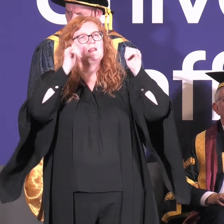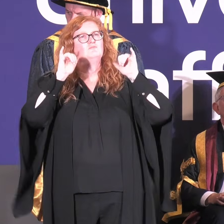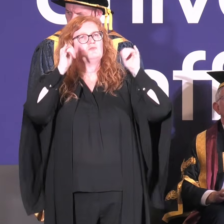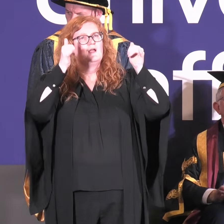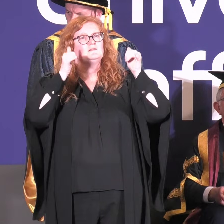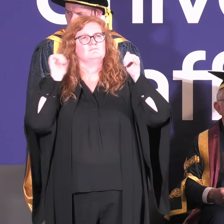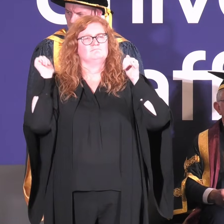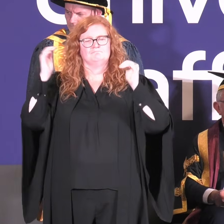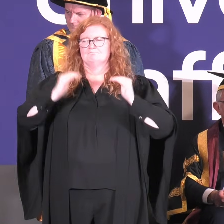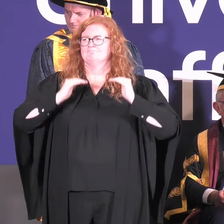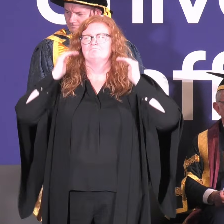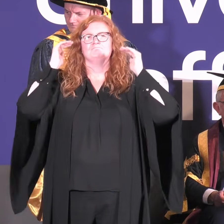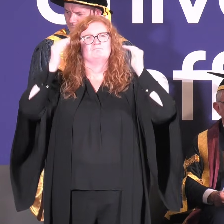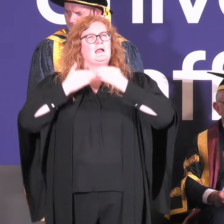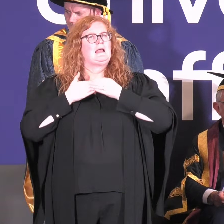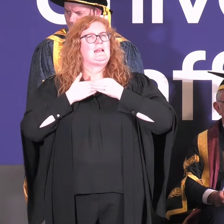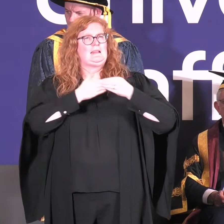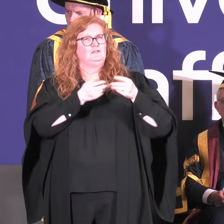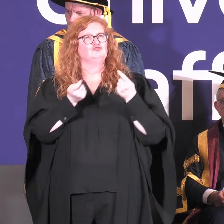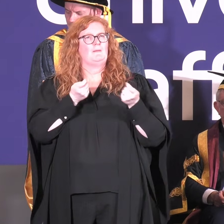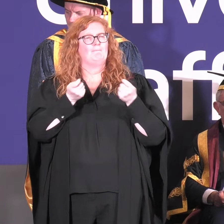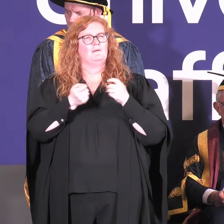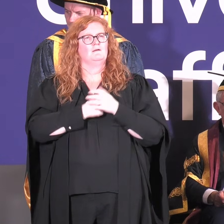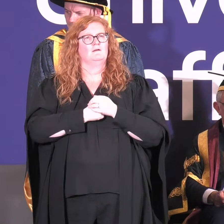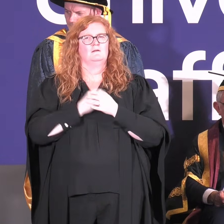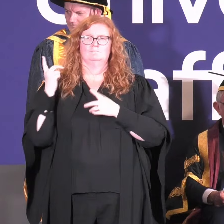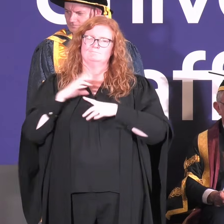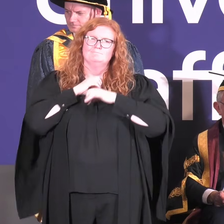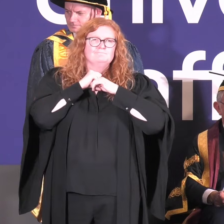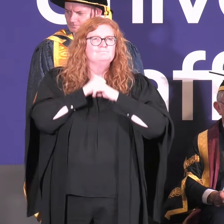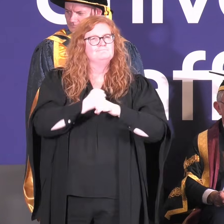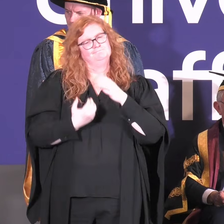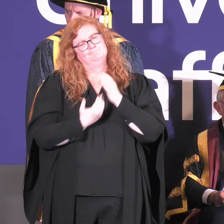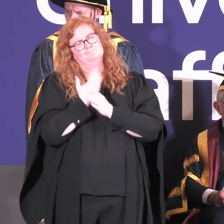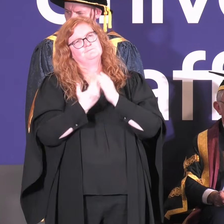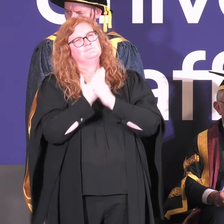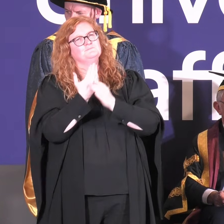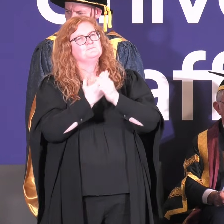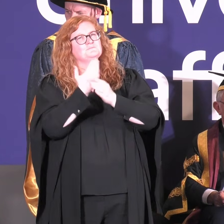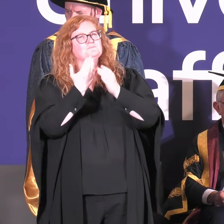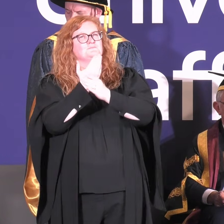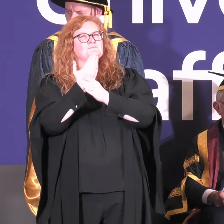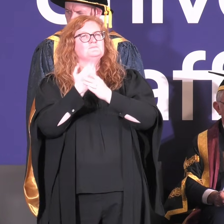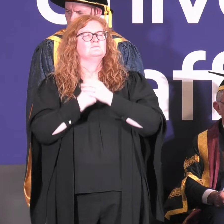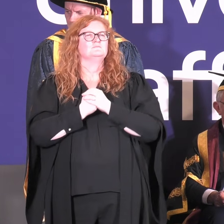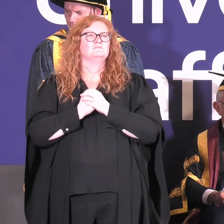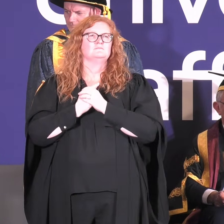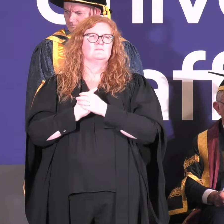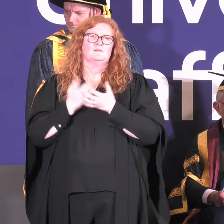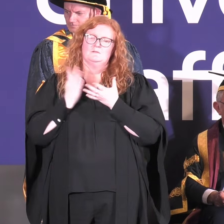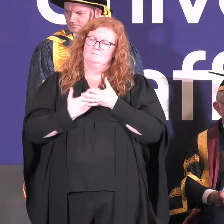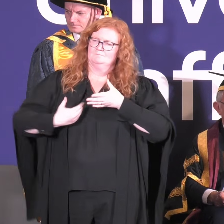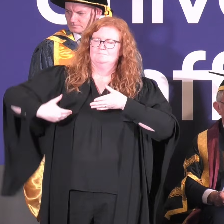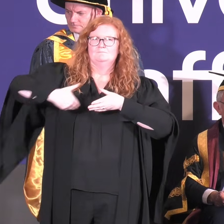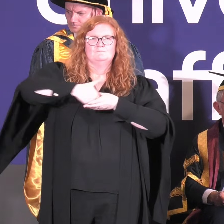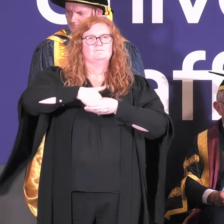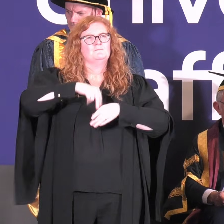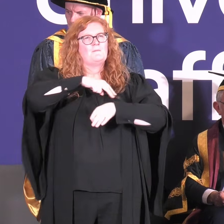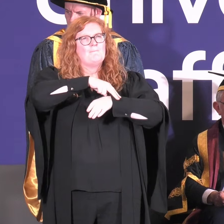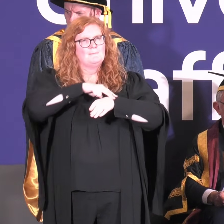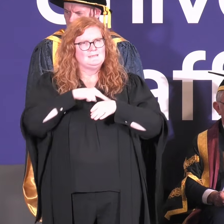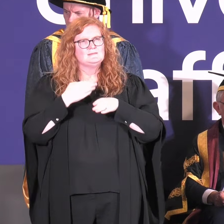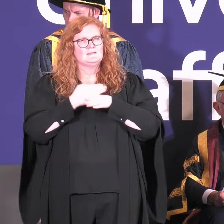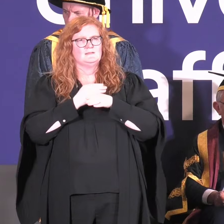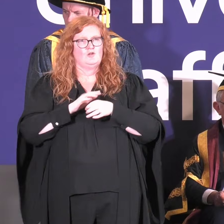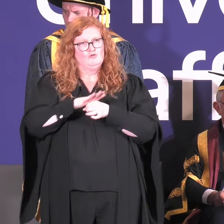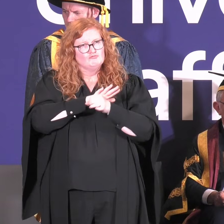Alex's exceptional leadership, his dedication to innovation, and his remarkable contribution to policing